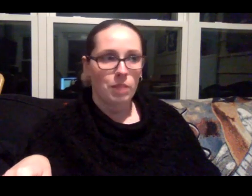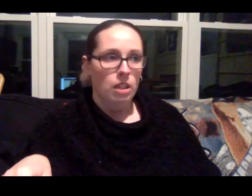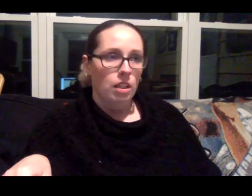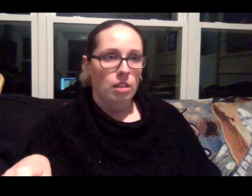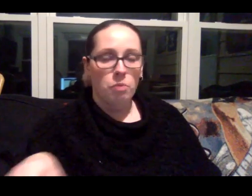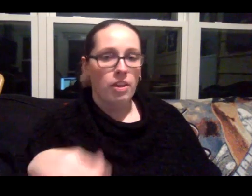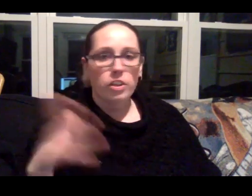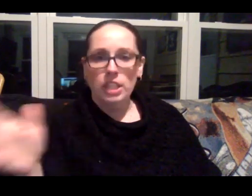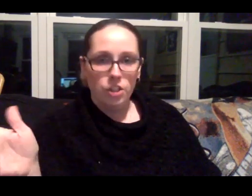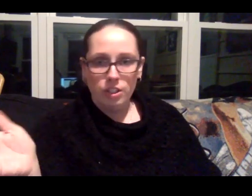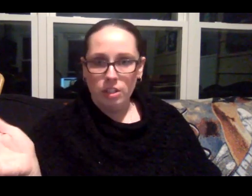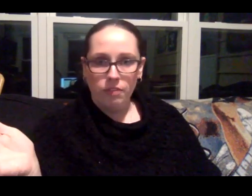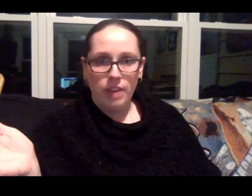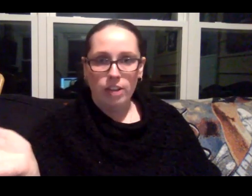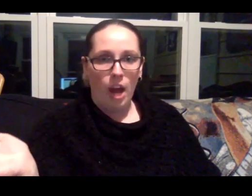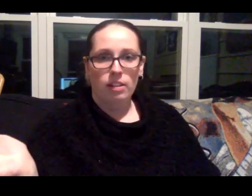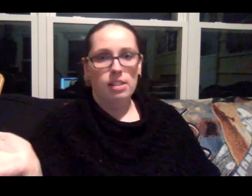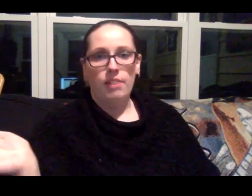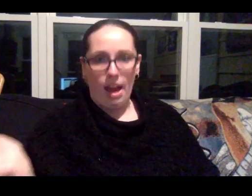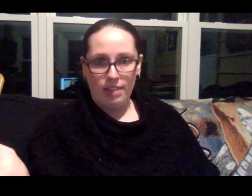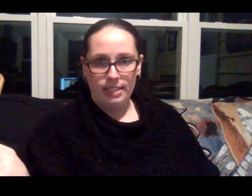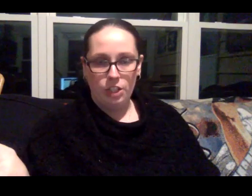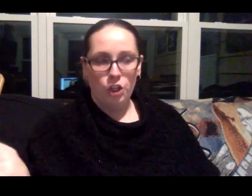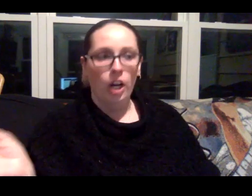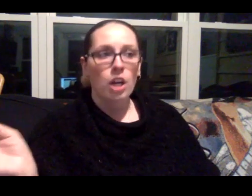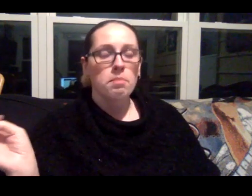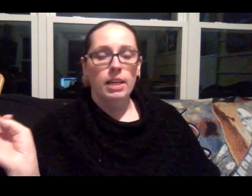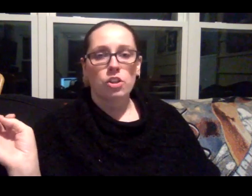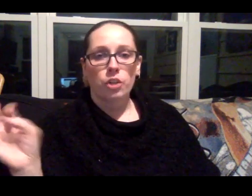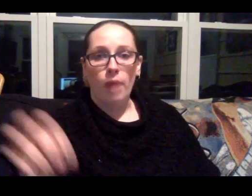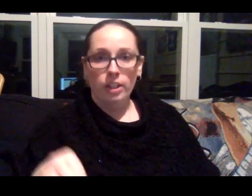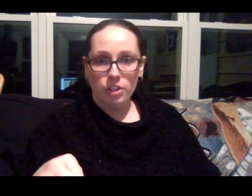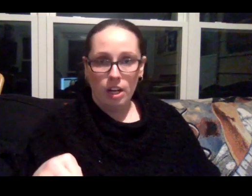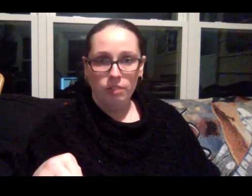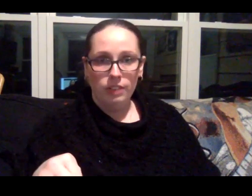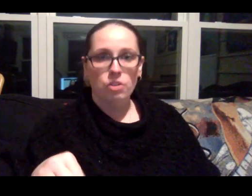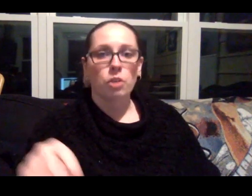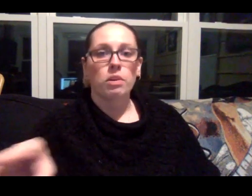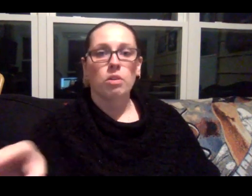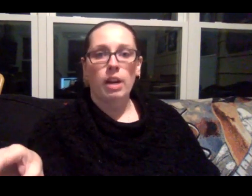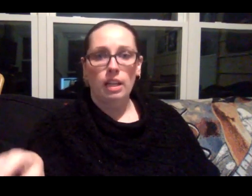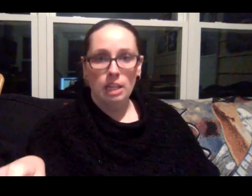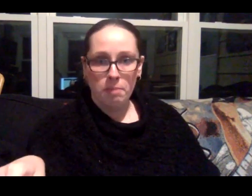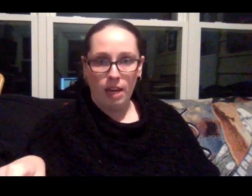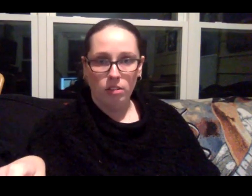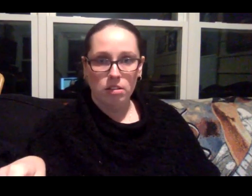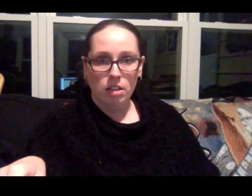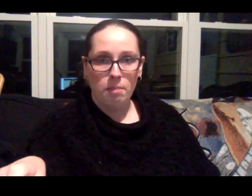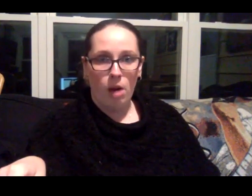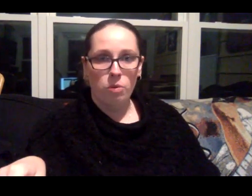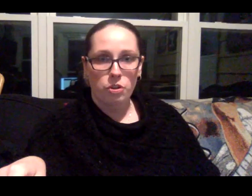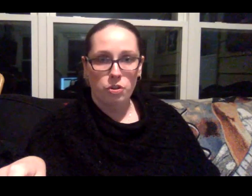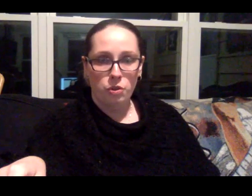um, with other teachers if that child doesn't even have that teacher, making sure records are confidential when they're writing emails